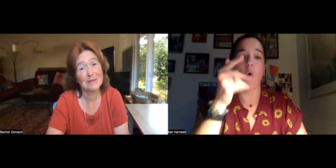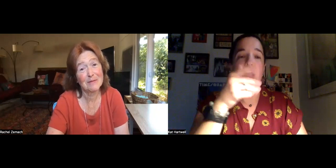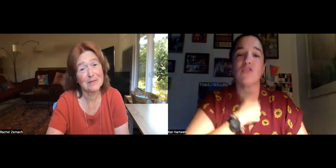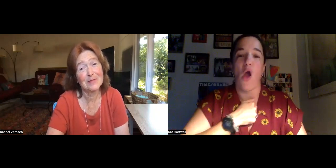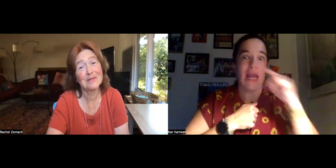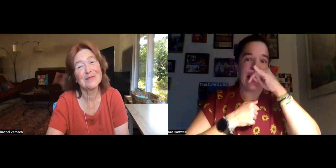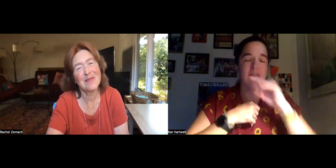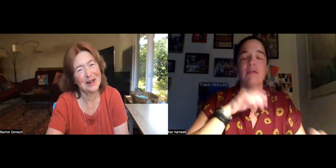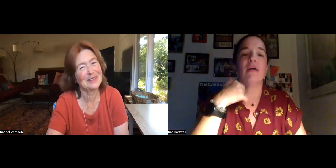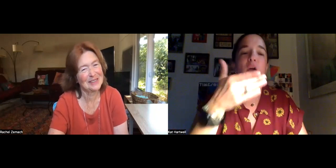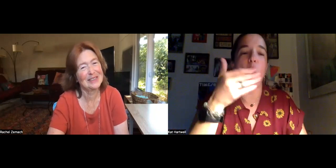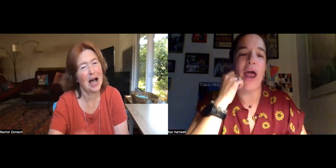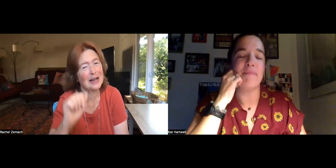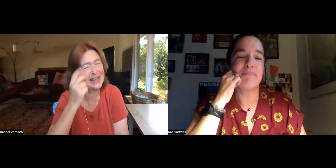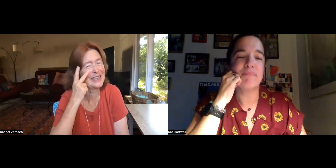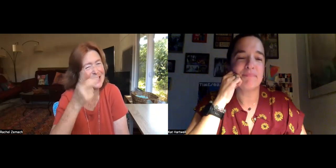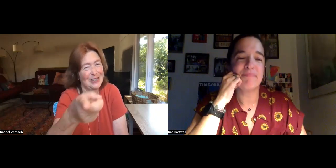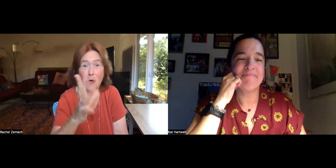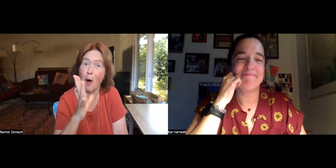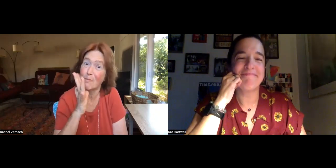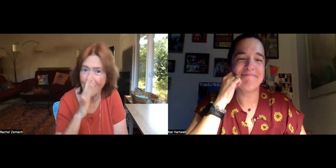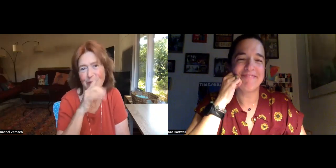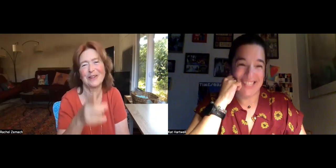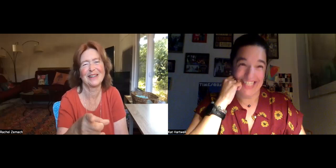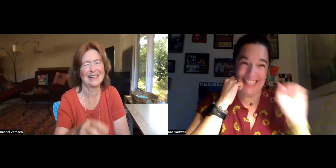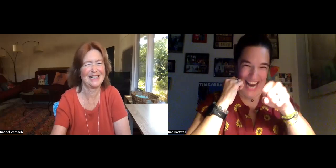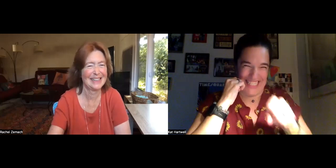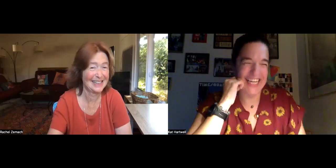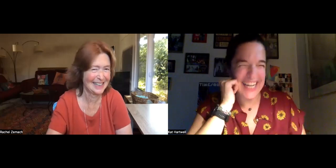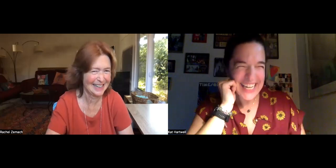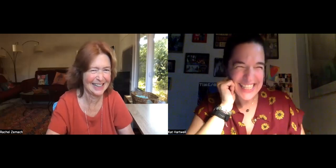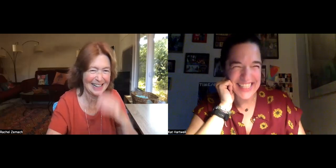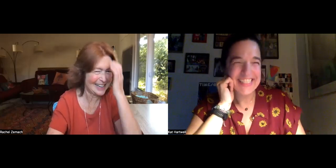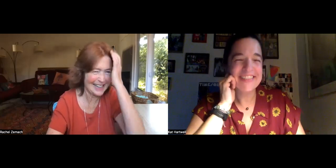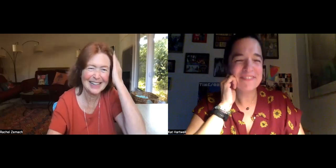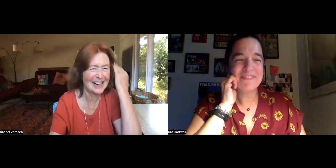Okay, no, I can go ahead. Your mother. Yes.